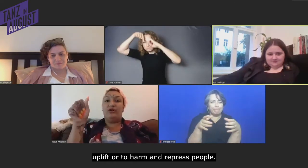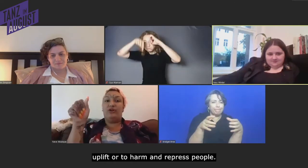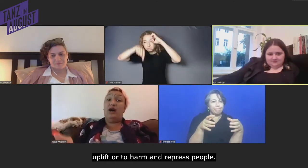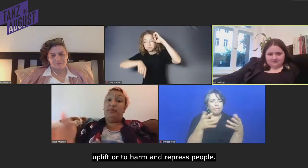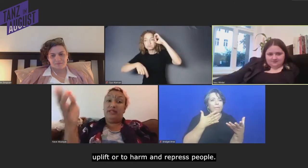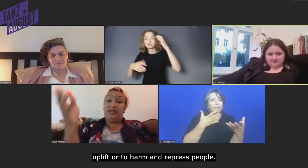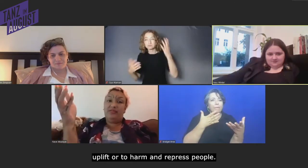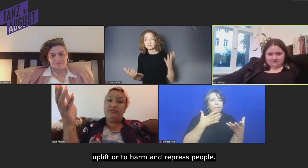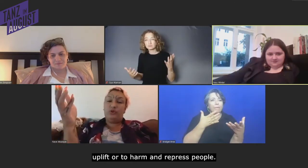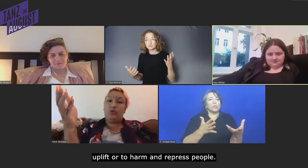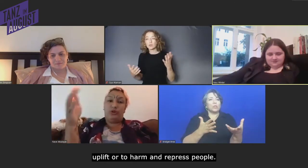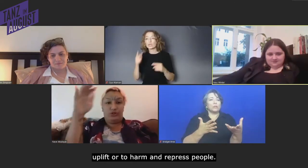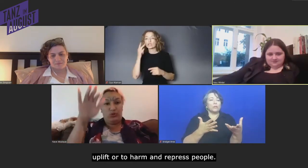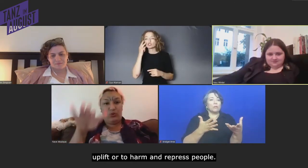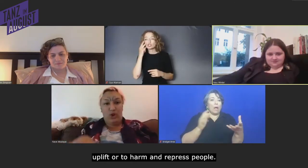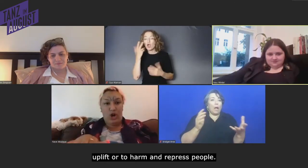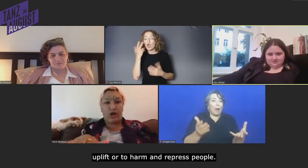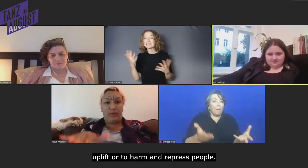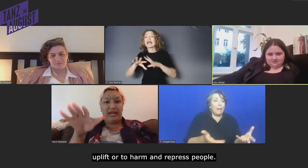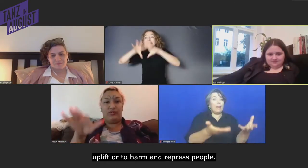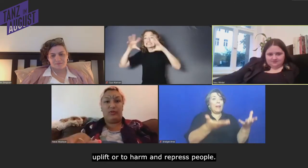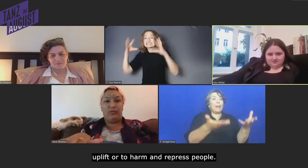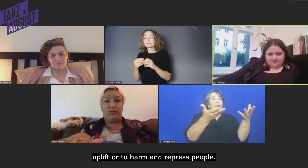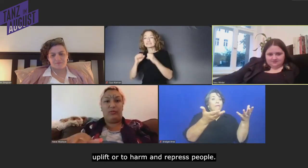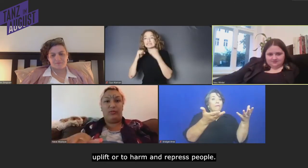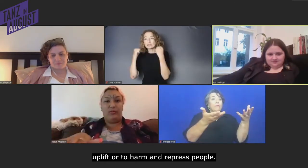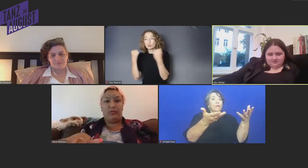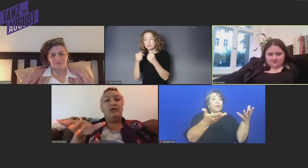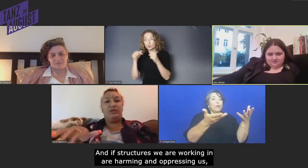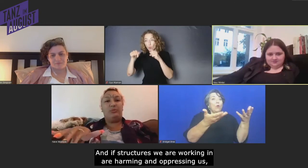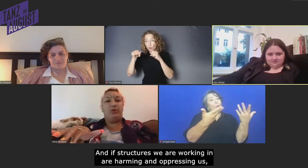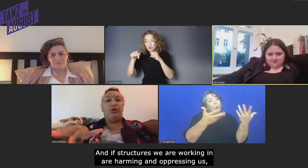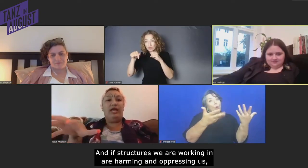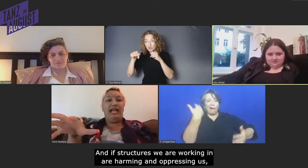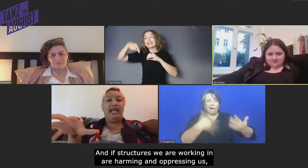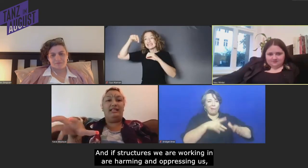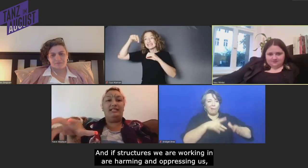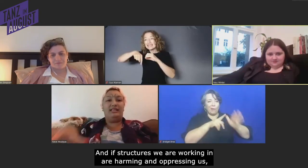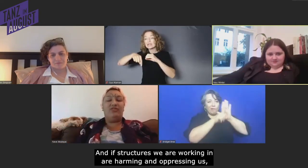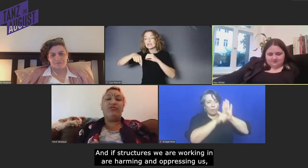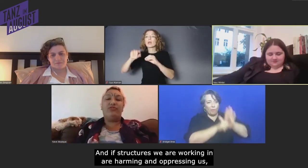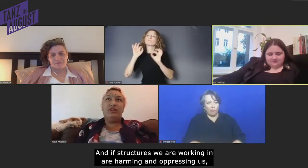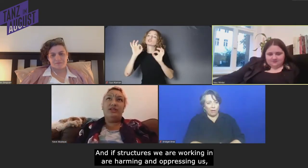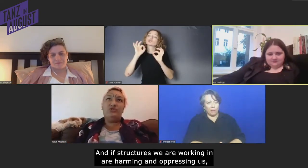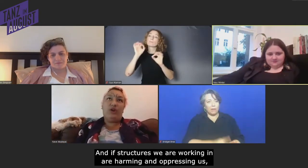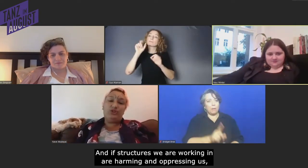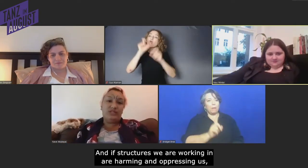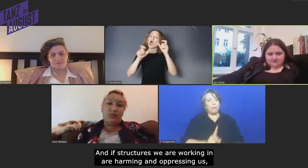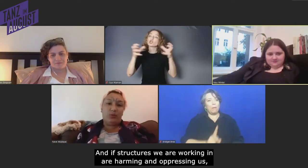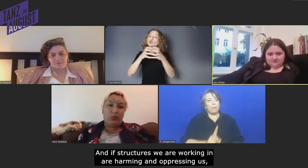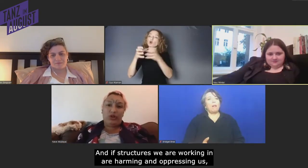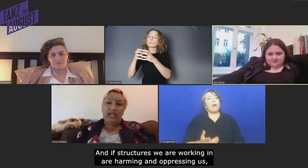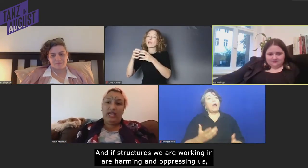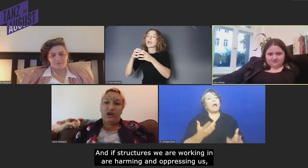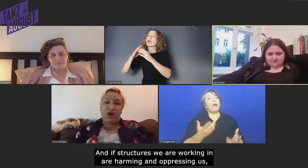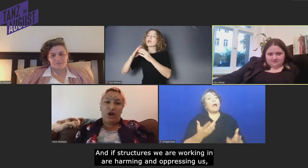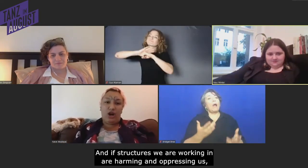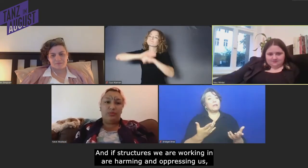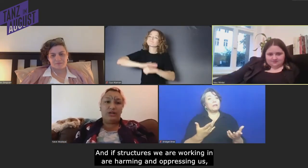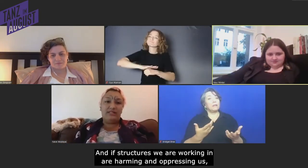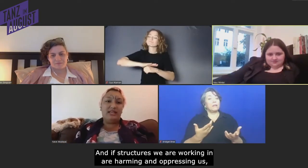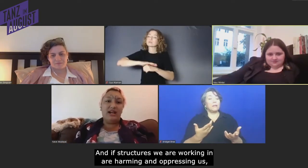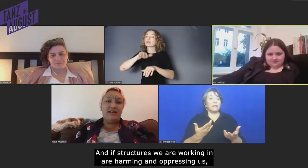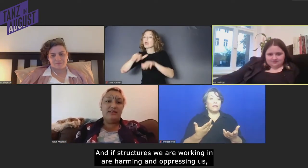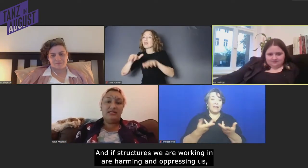either uplift or to harm and repress people. And if structures that we're working in are harming